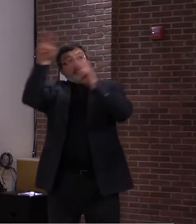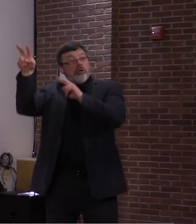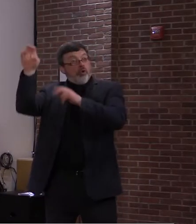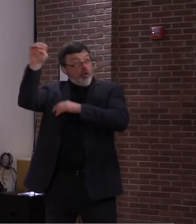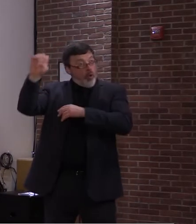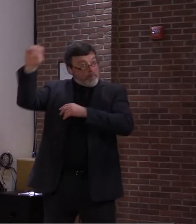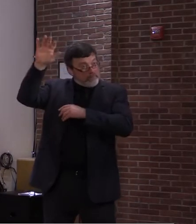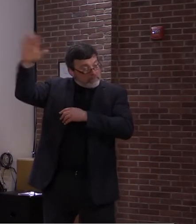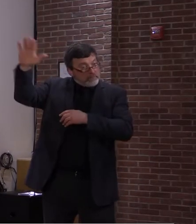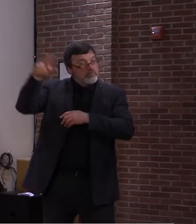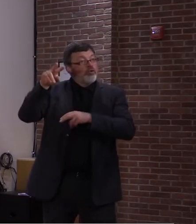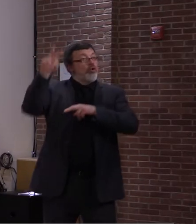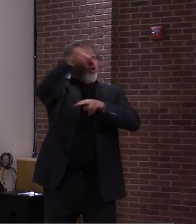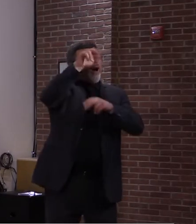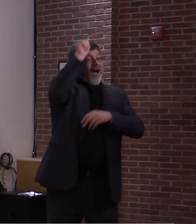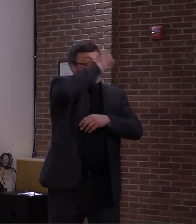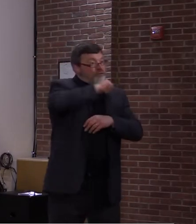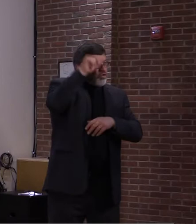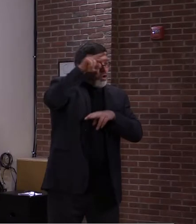is very